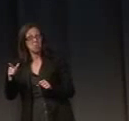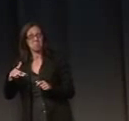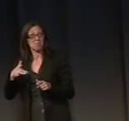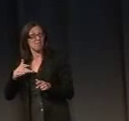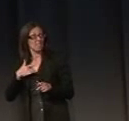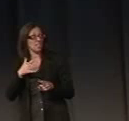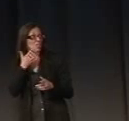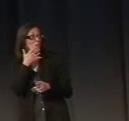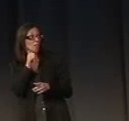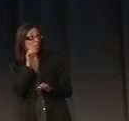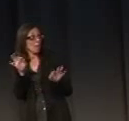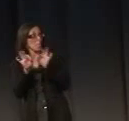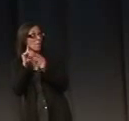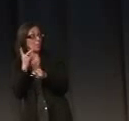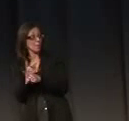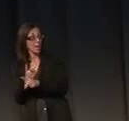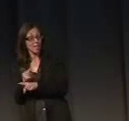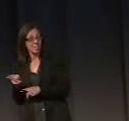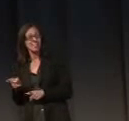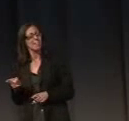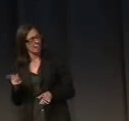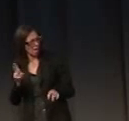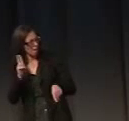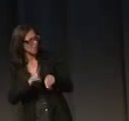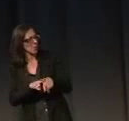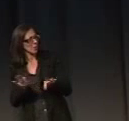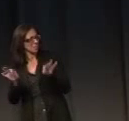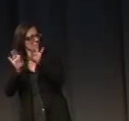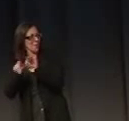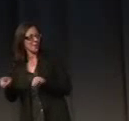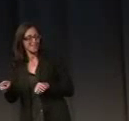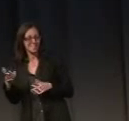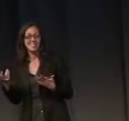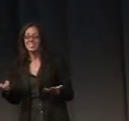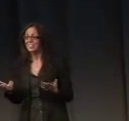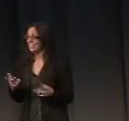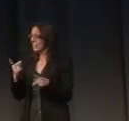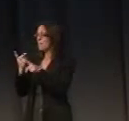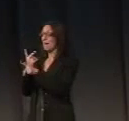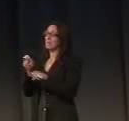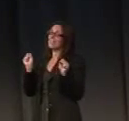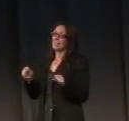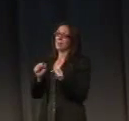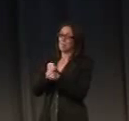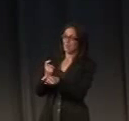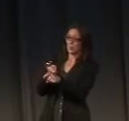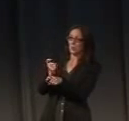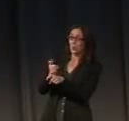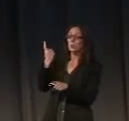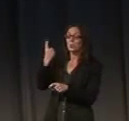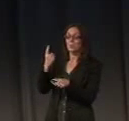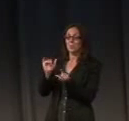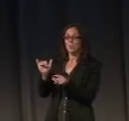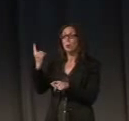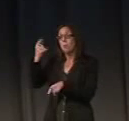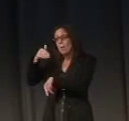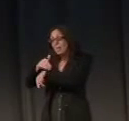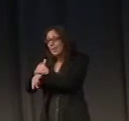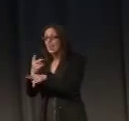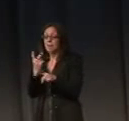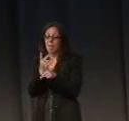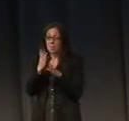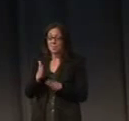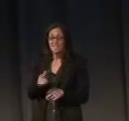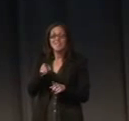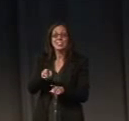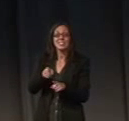A mathematician makes a similar joke, this time at an historian's expense. One evening, a mathematician and a historian amble across